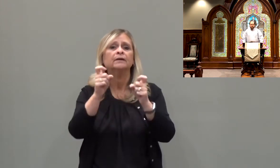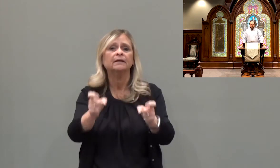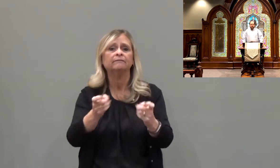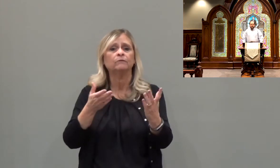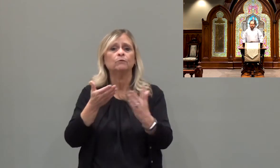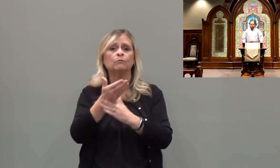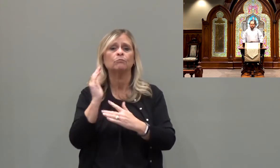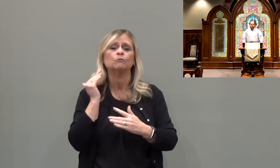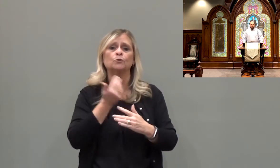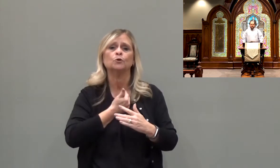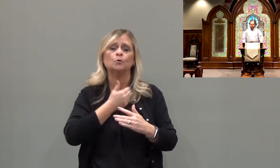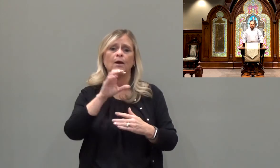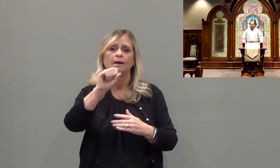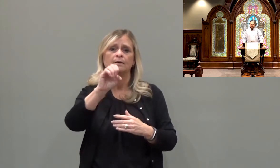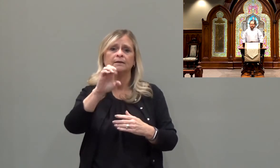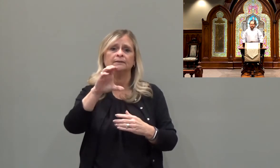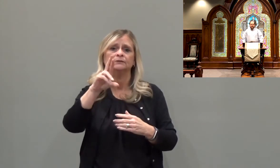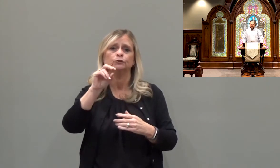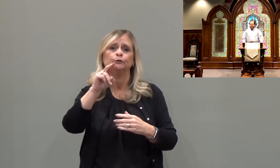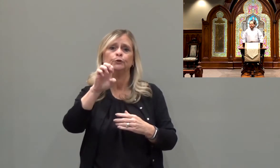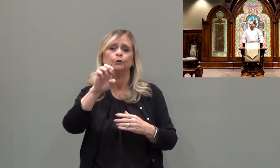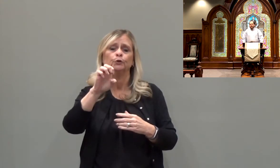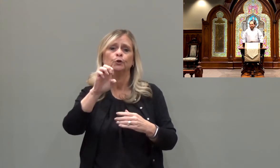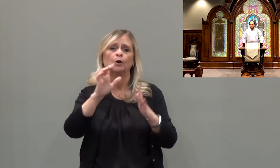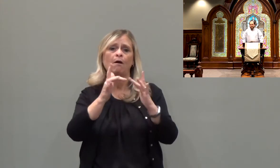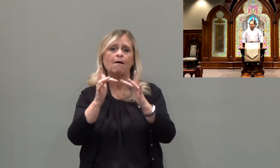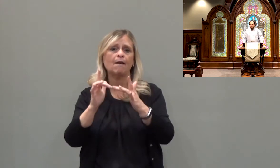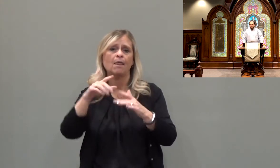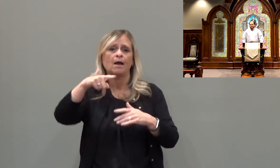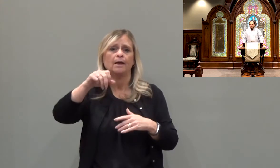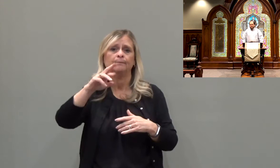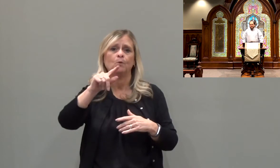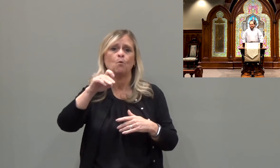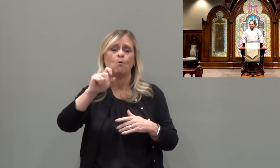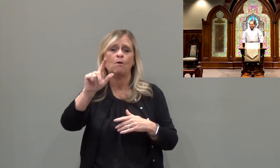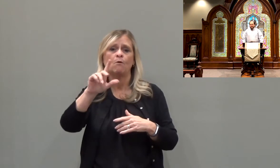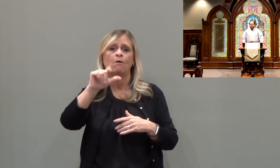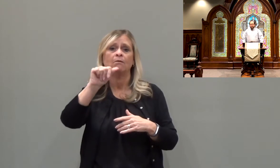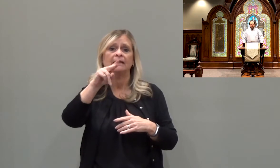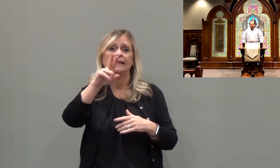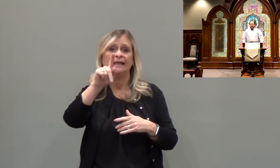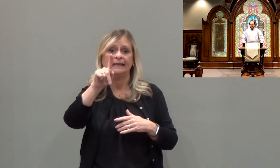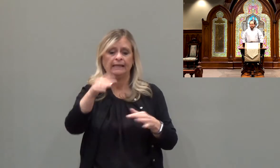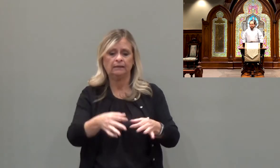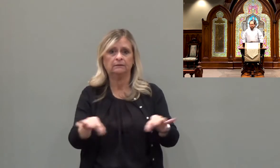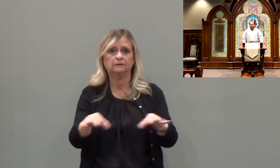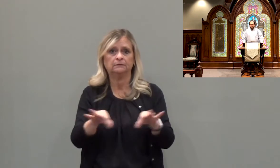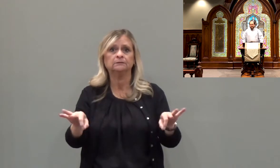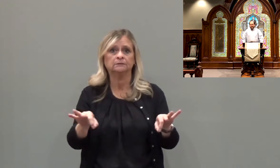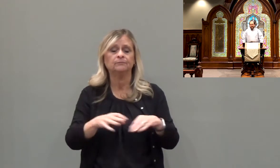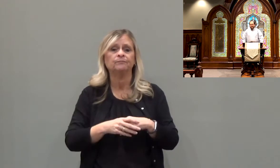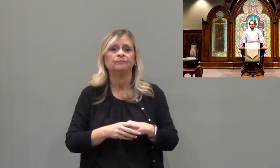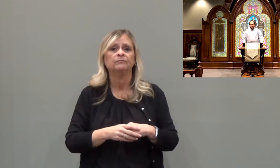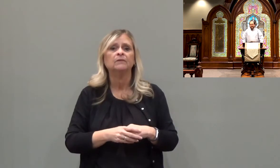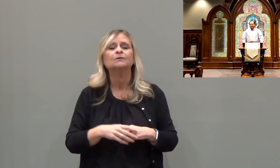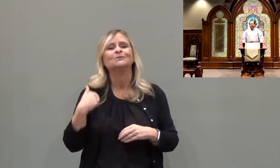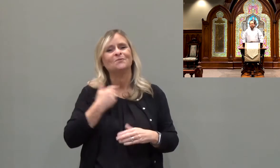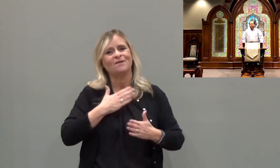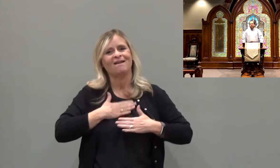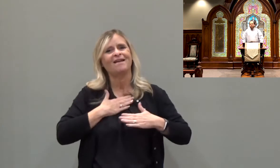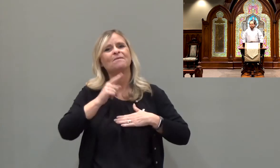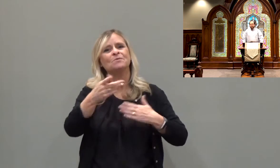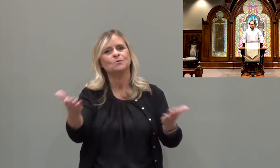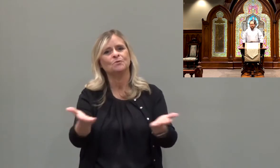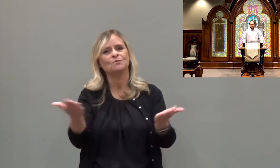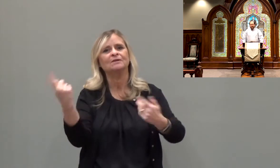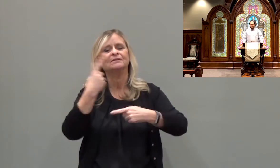our secure online portal. The link is down in the comments. And so we are glad that you are here today. And now